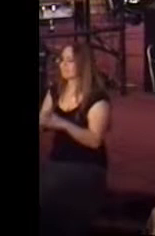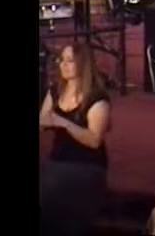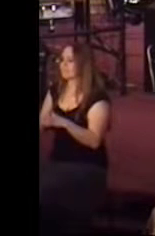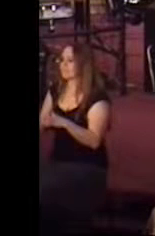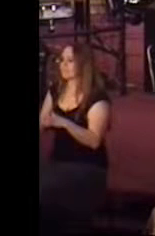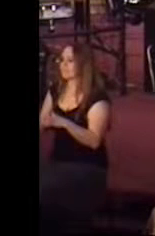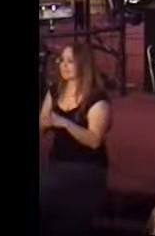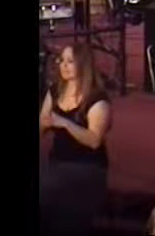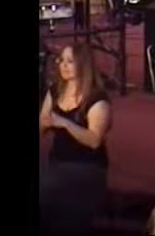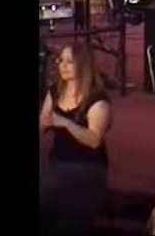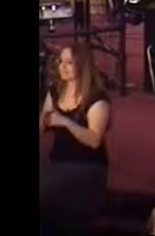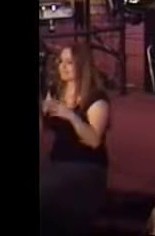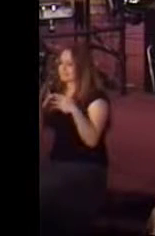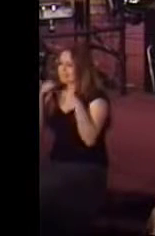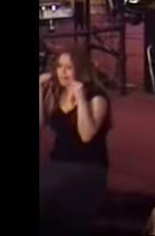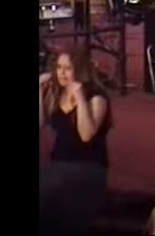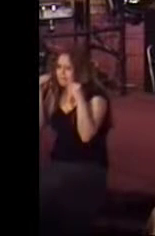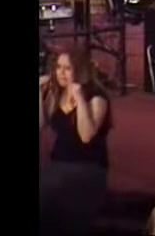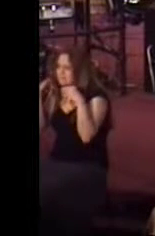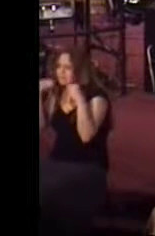game face, you know?